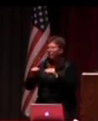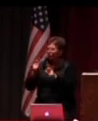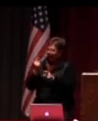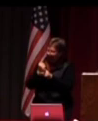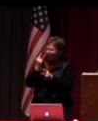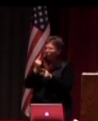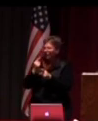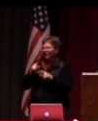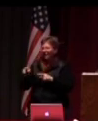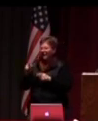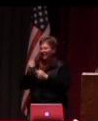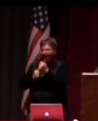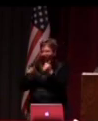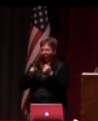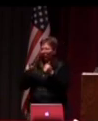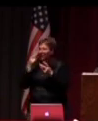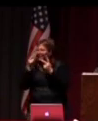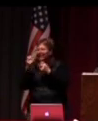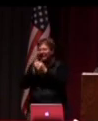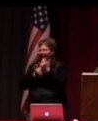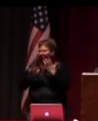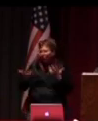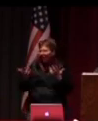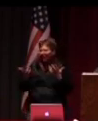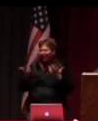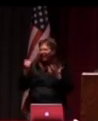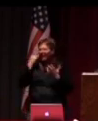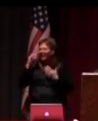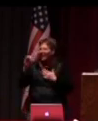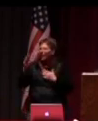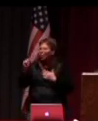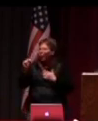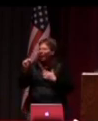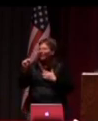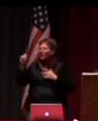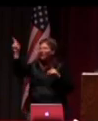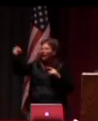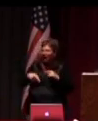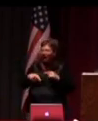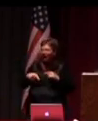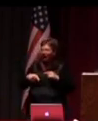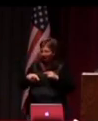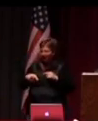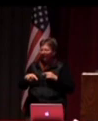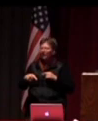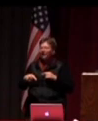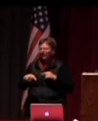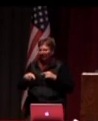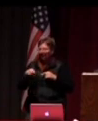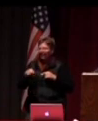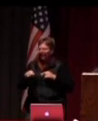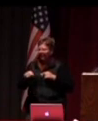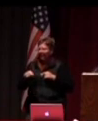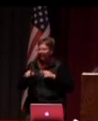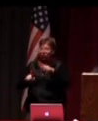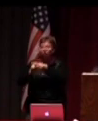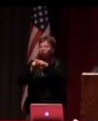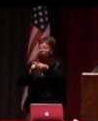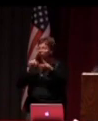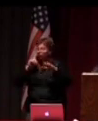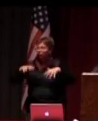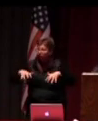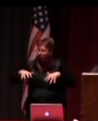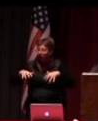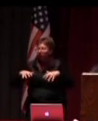prudence. He's everywhere. He sees everything. Like a comet cleaving the clouds, he appears at the same moment on the astonished banks of two separate